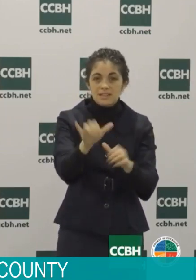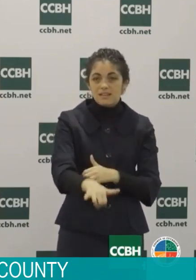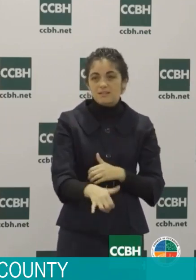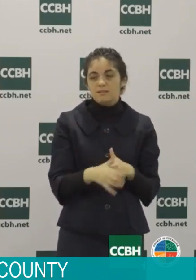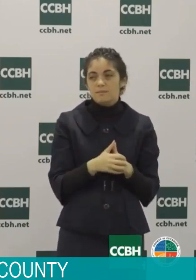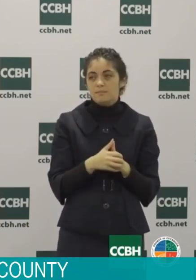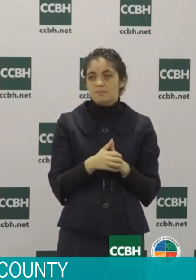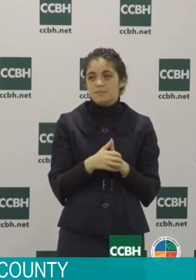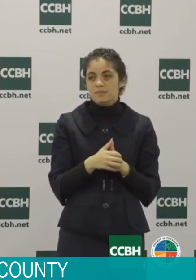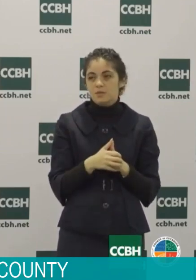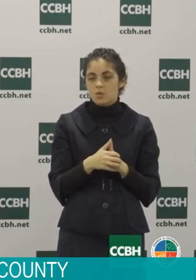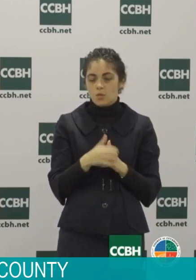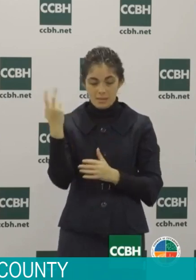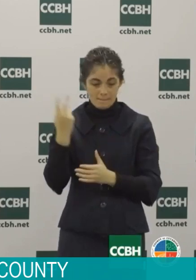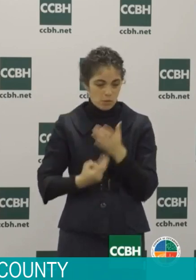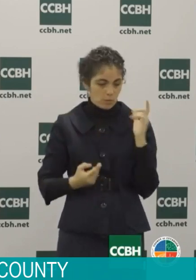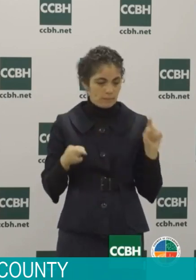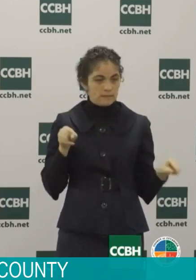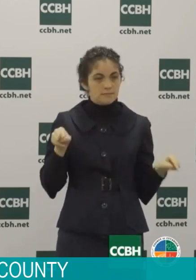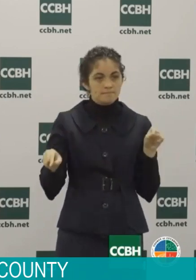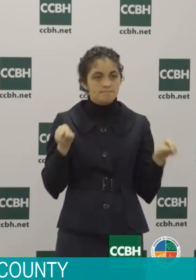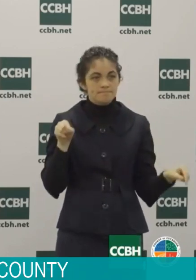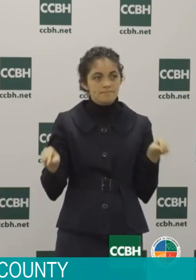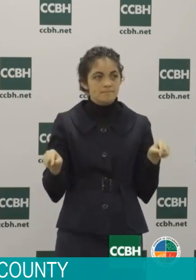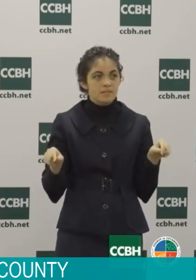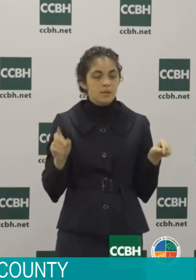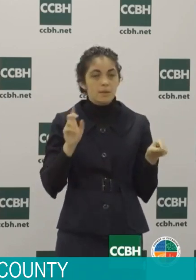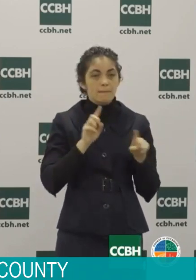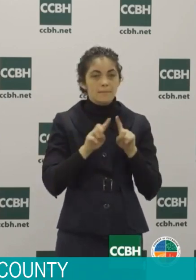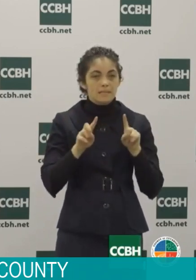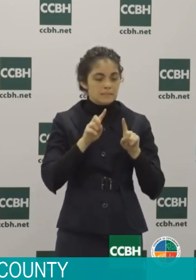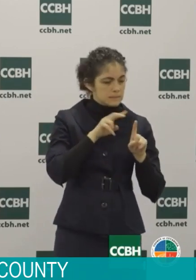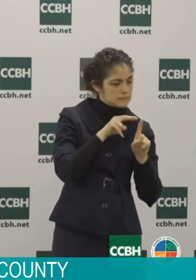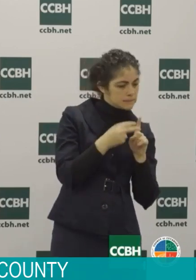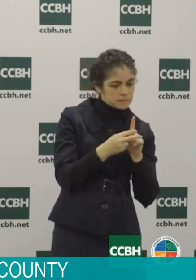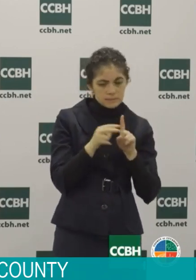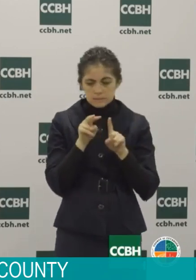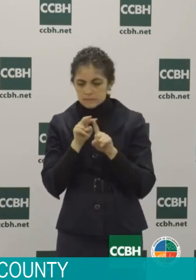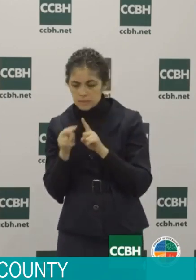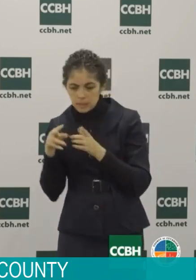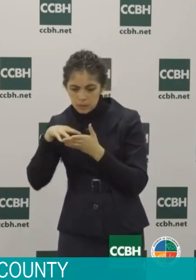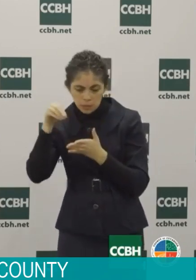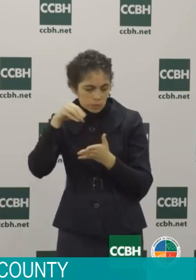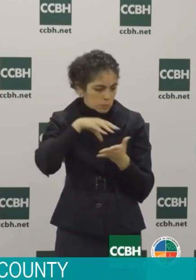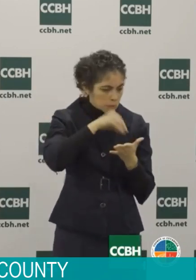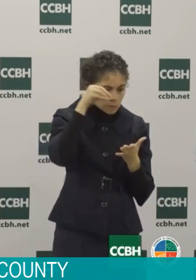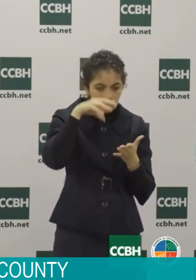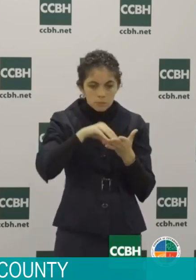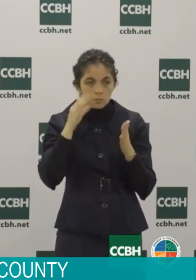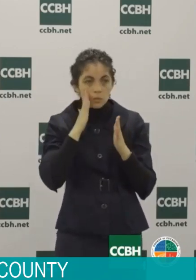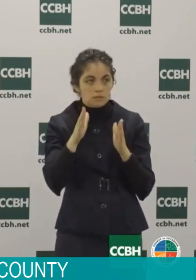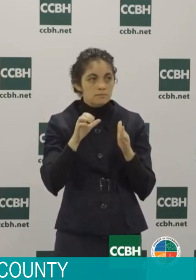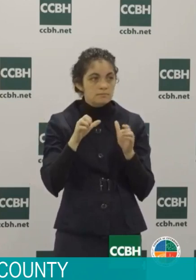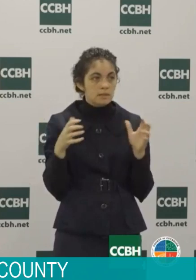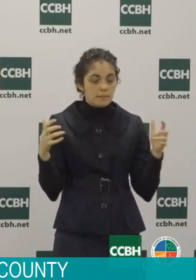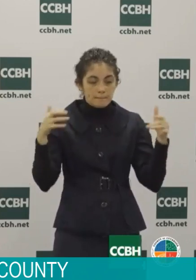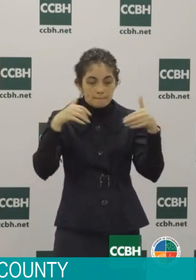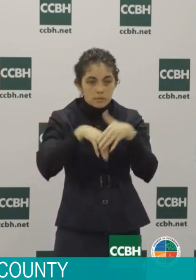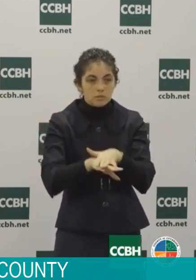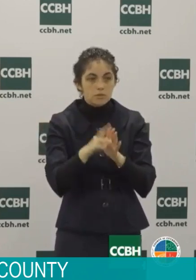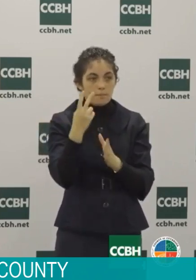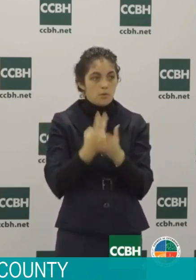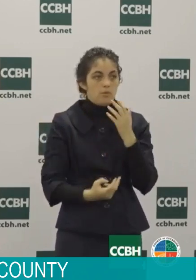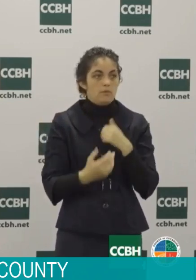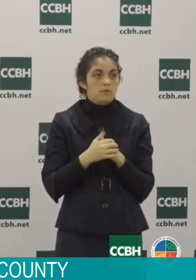that it will be a combination of the two. But again, we're continuing to learn, and this is evolving. And so we'll continue to help the local